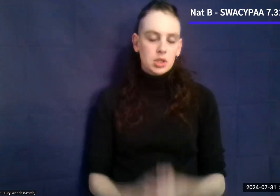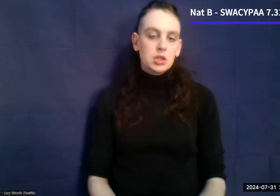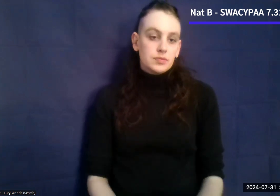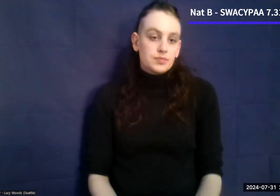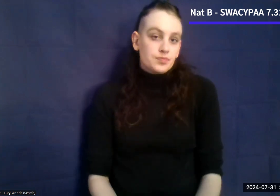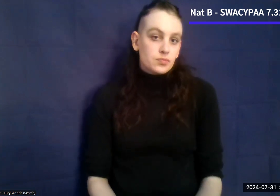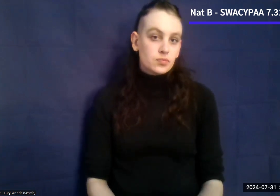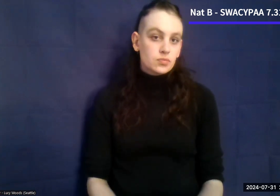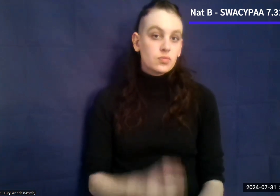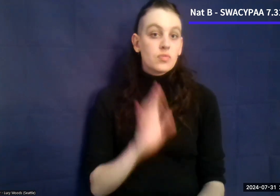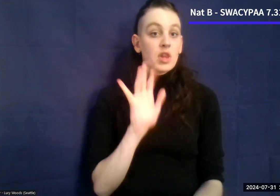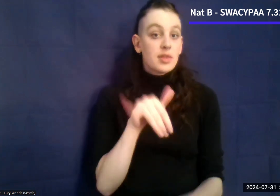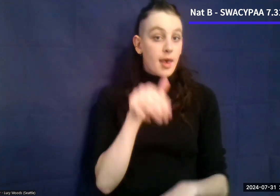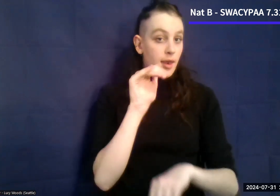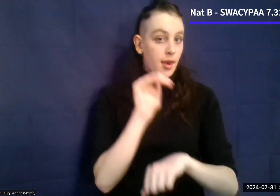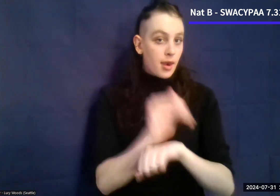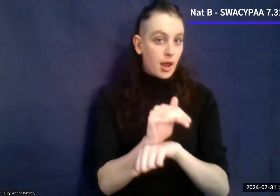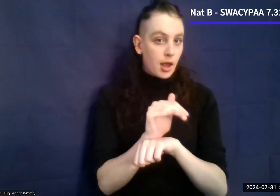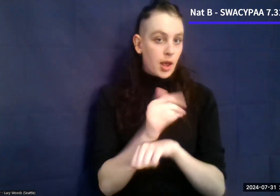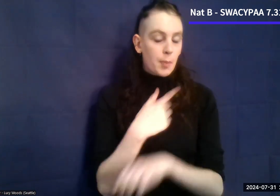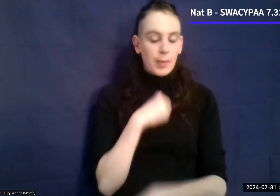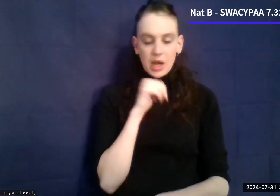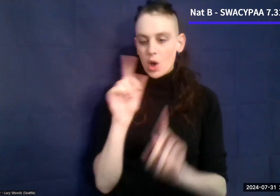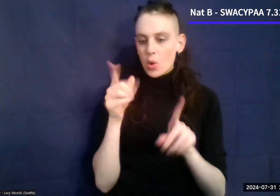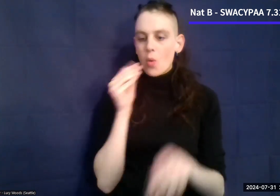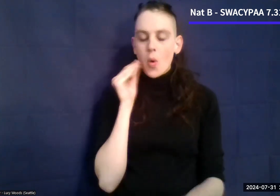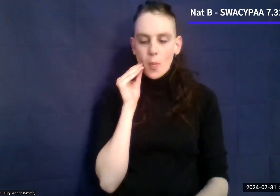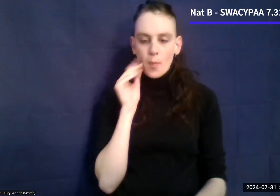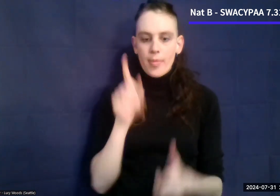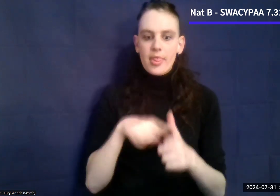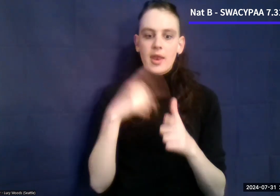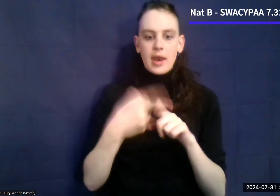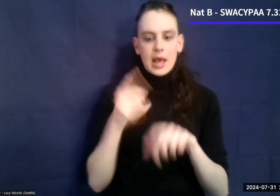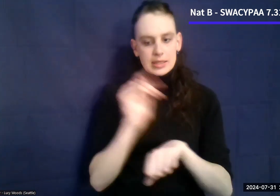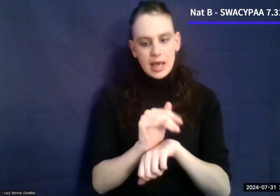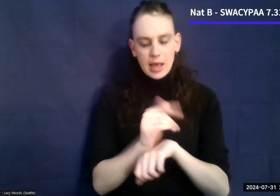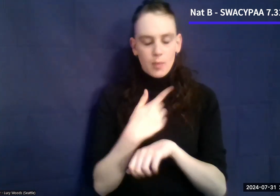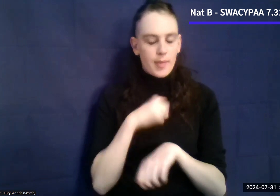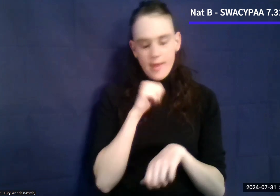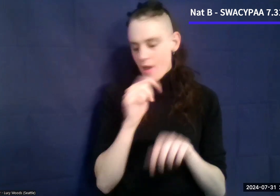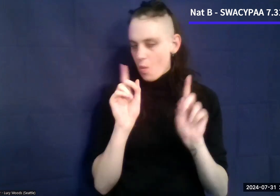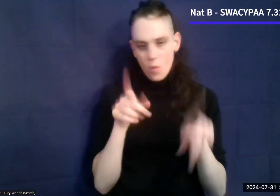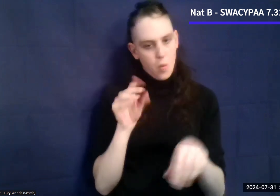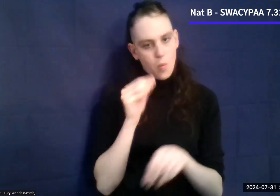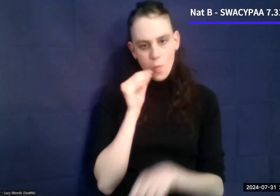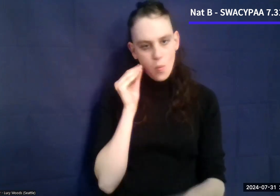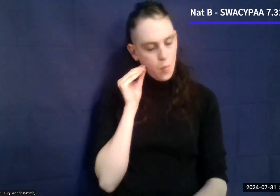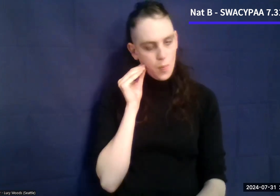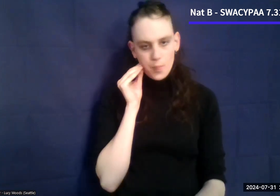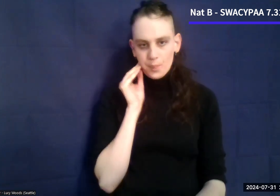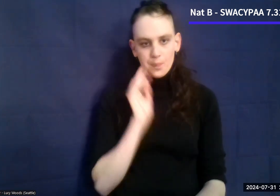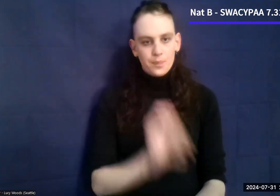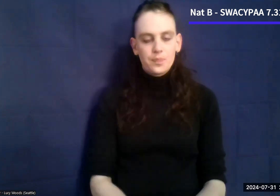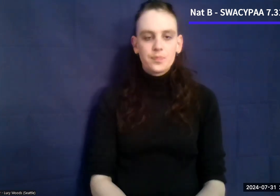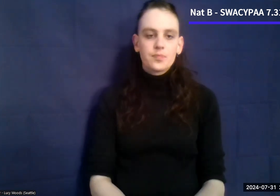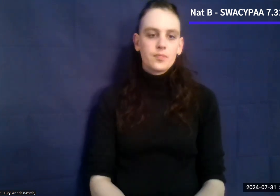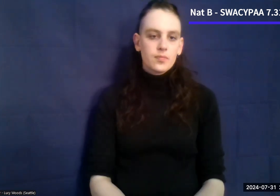that night I didn't go home. The next night I did not go home. Um,